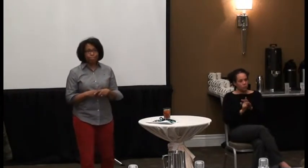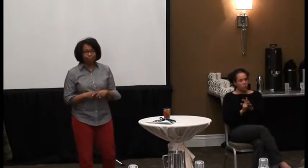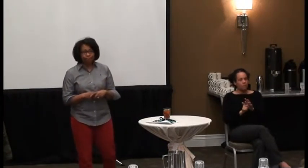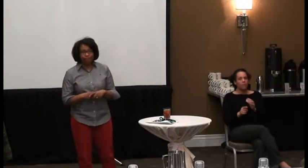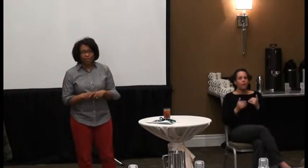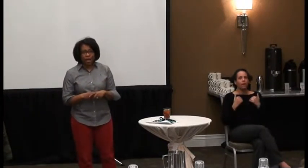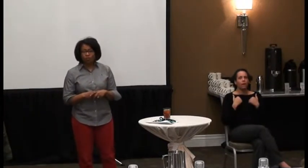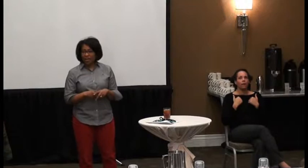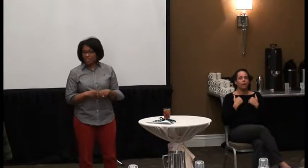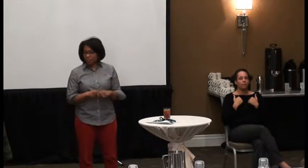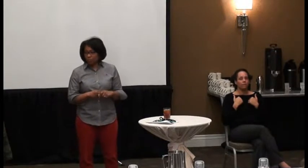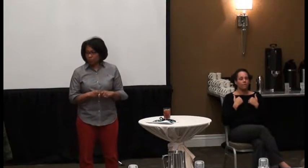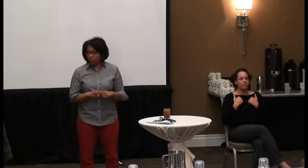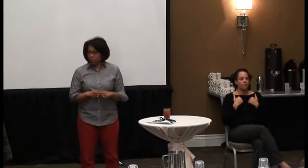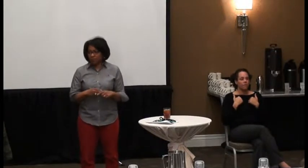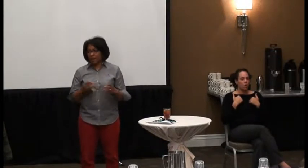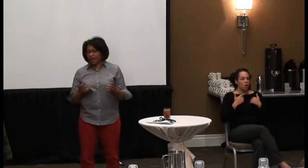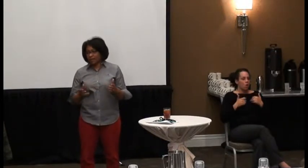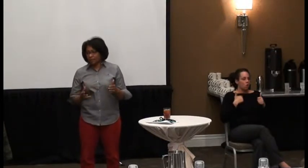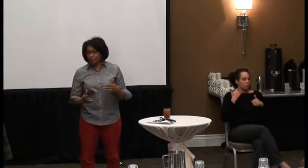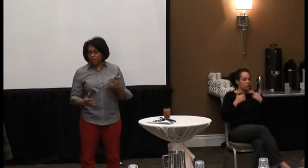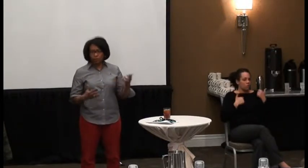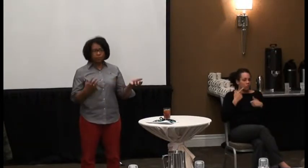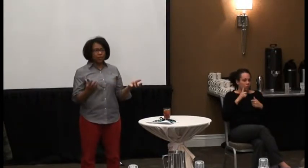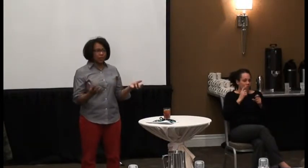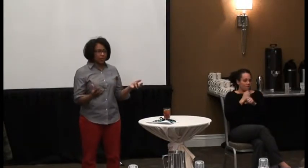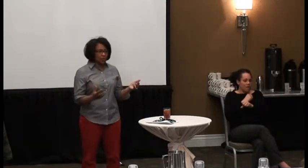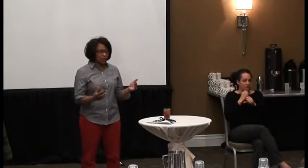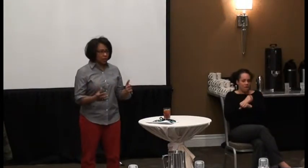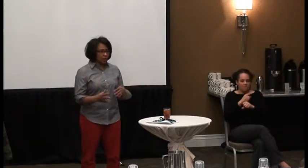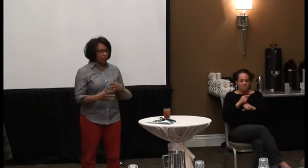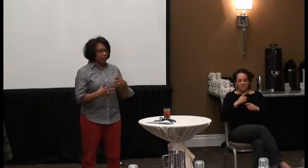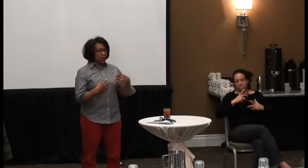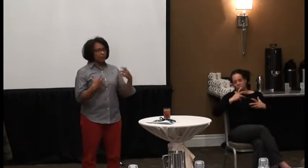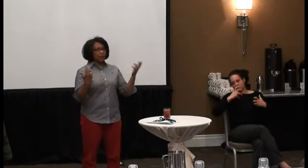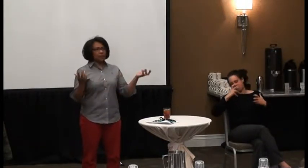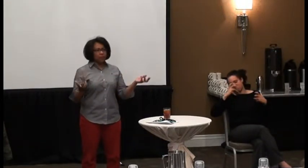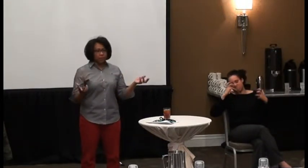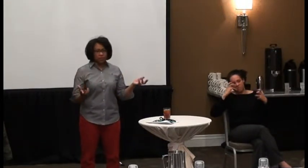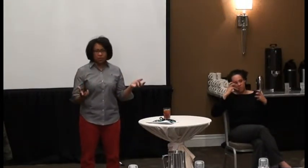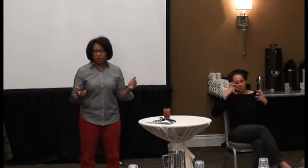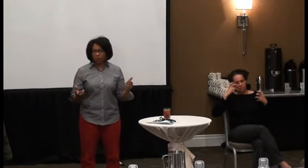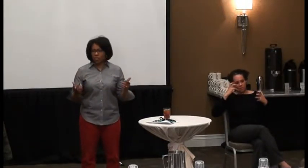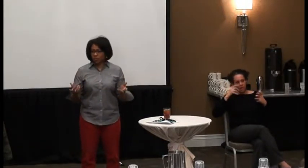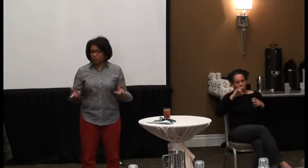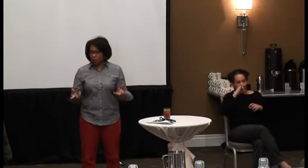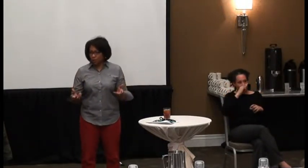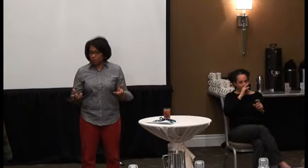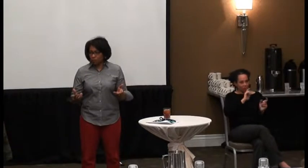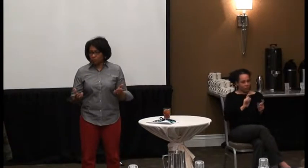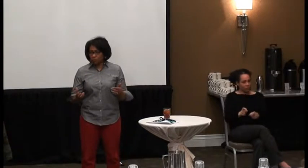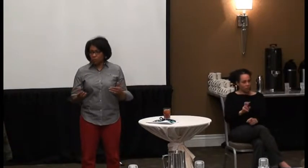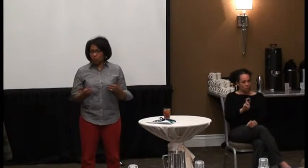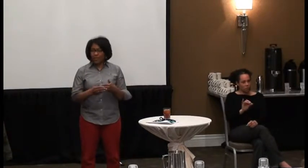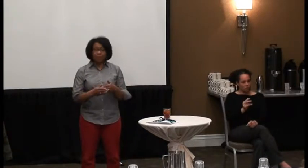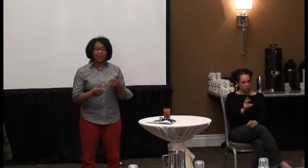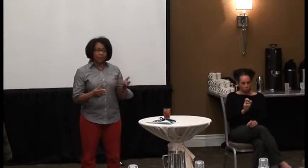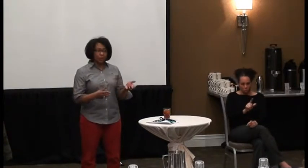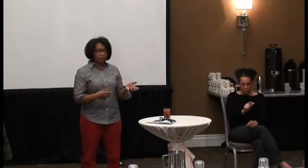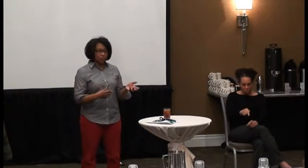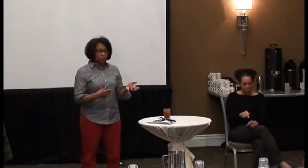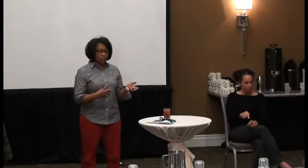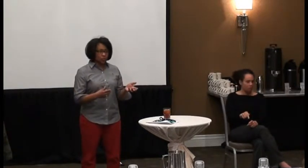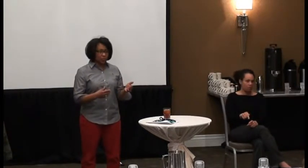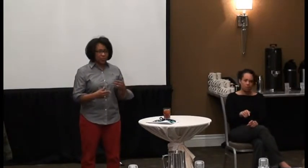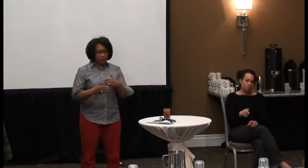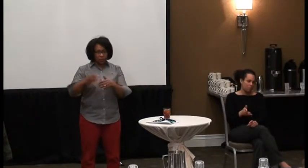have aggression, they fight, irritability, then the kids go on Resperdal, when that may